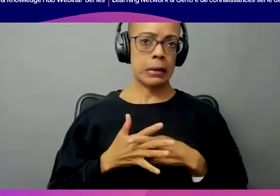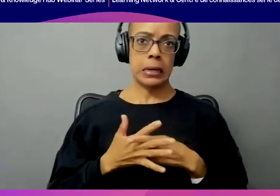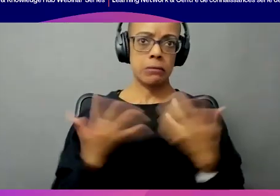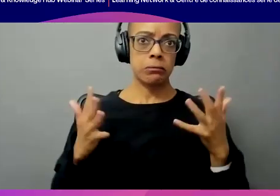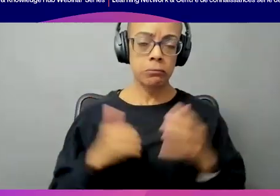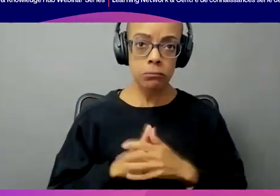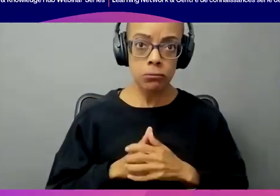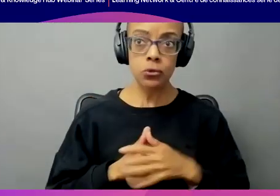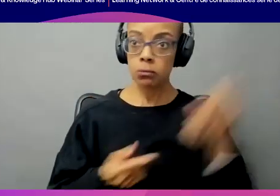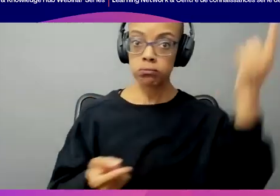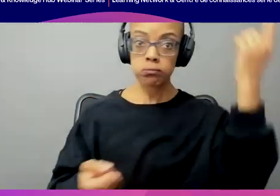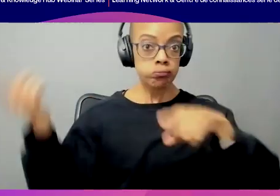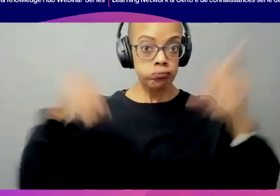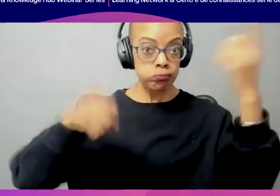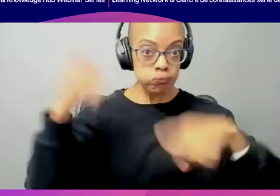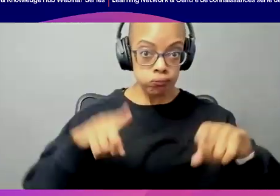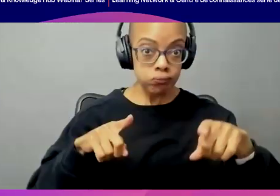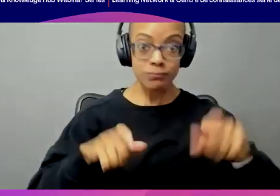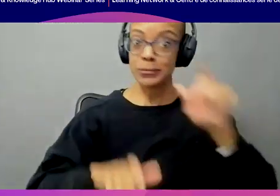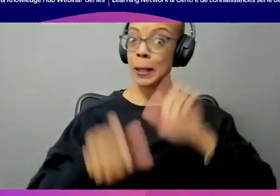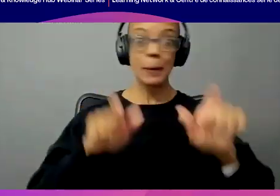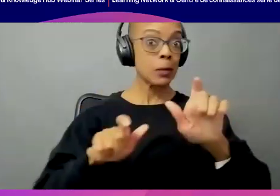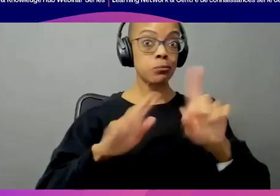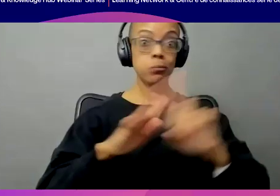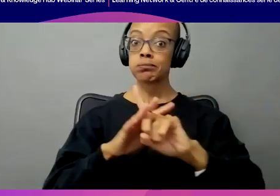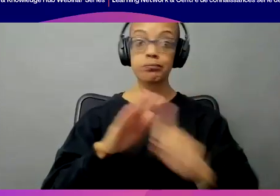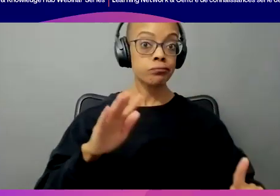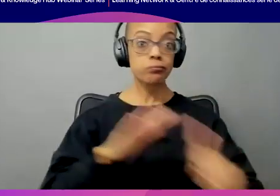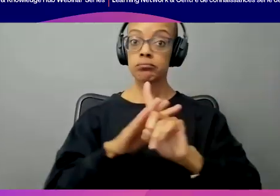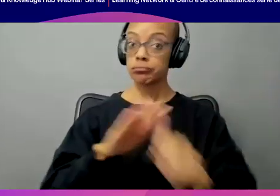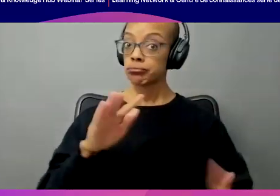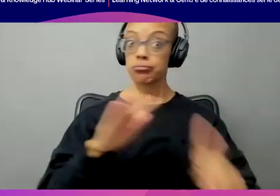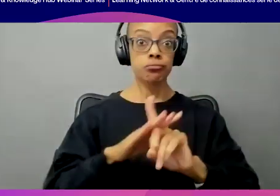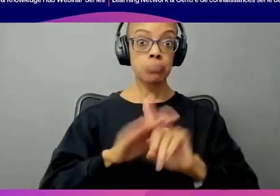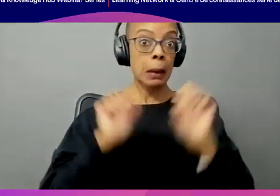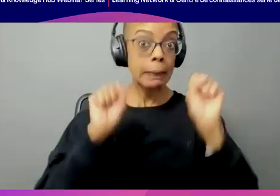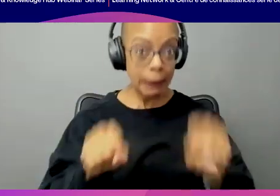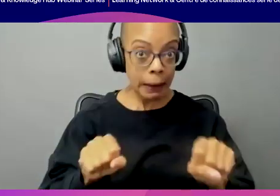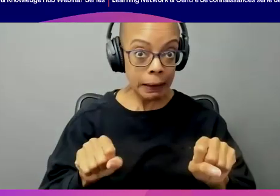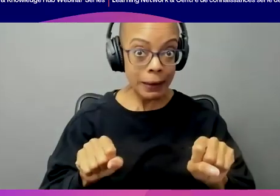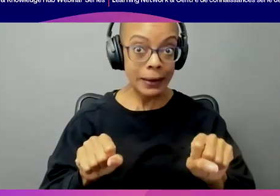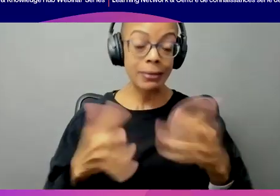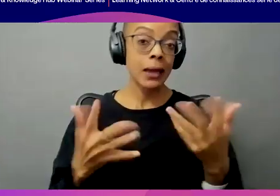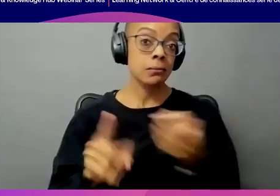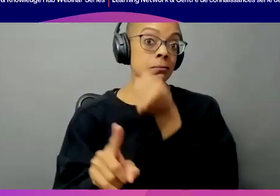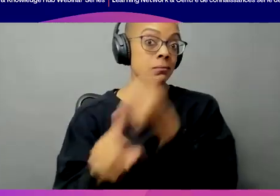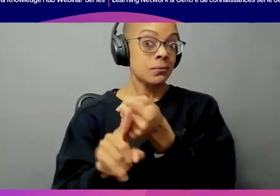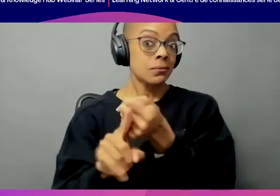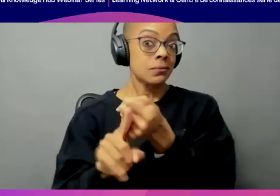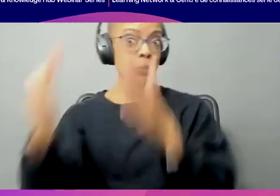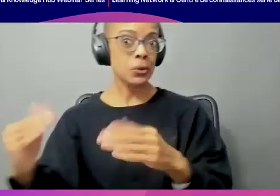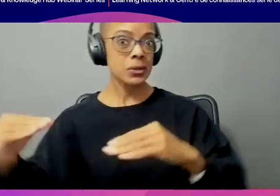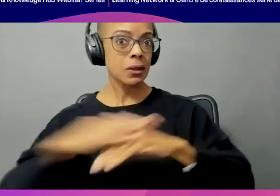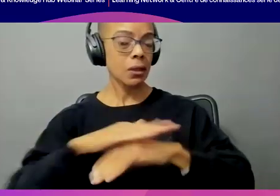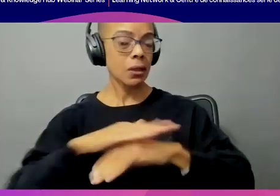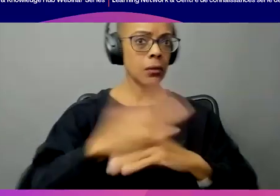coming to an agreement on things like, can people just come in and out of the room? That then will impact potentially somebody else's